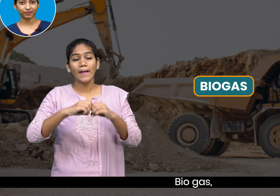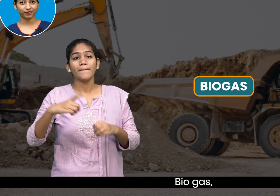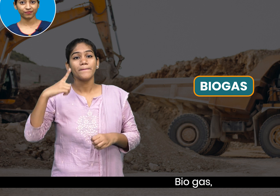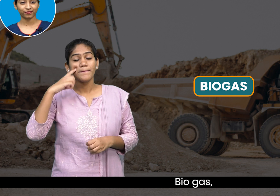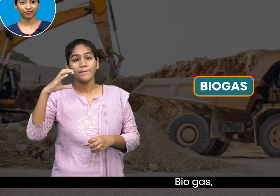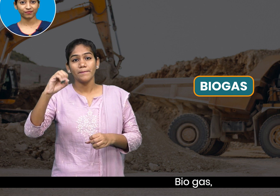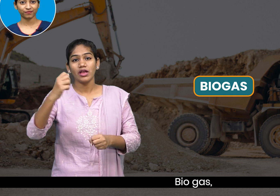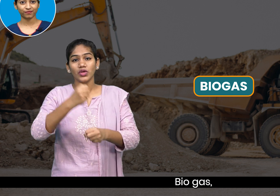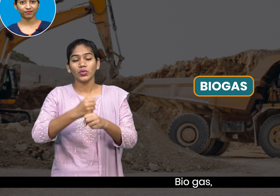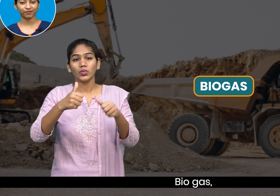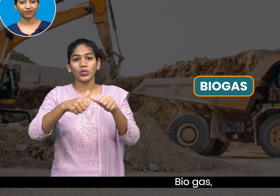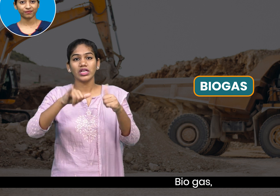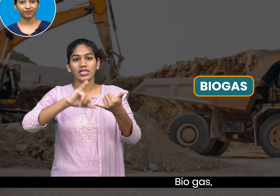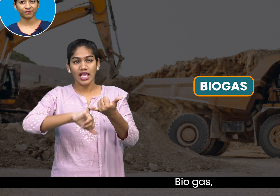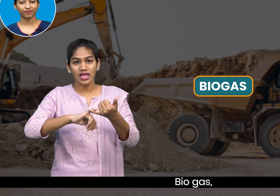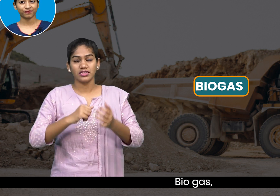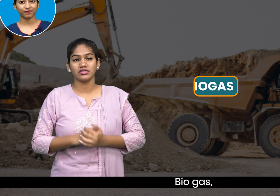Biogas,